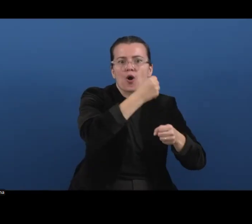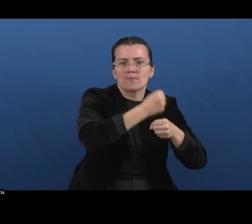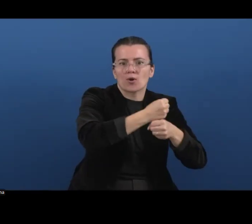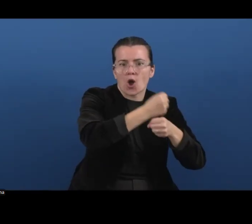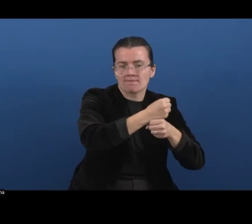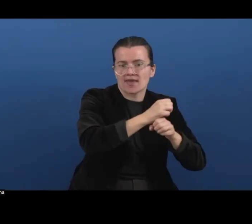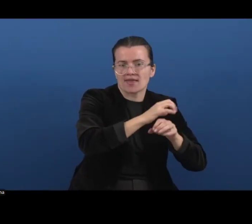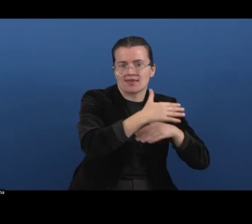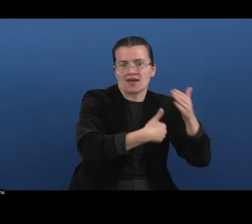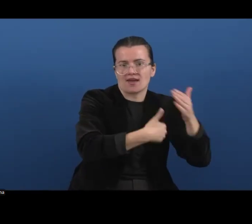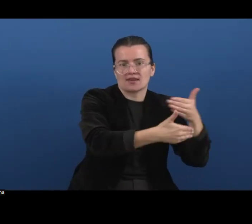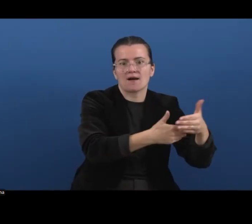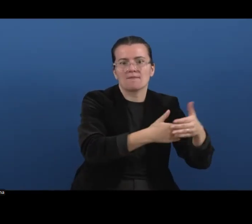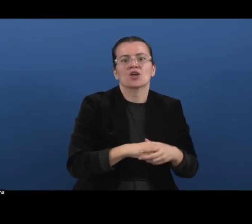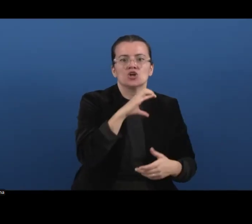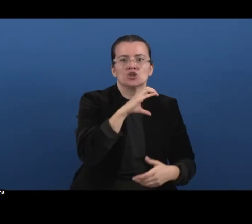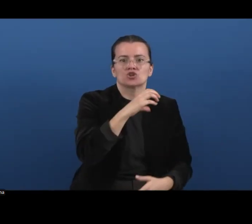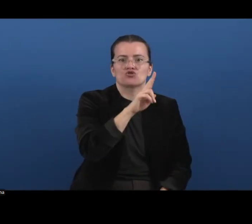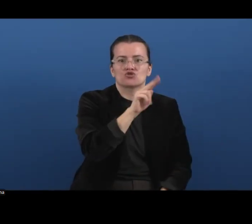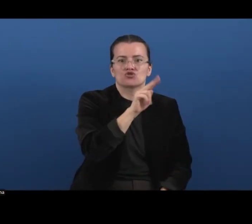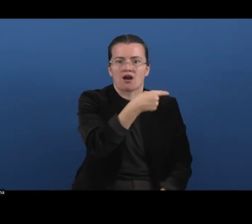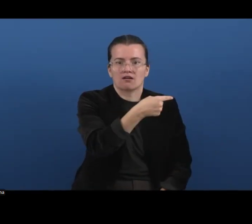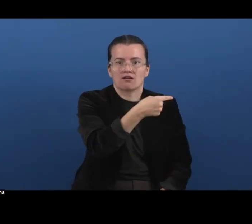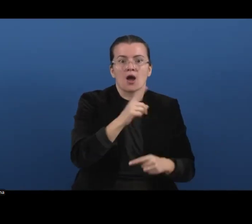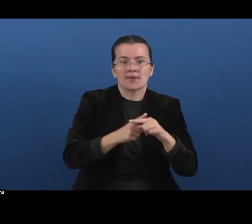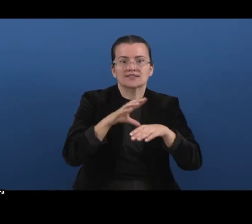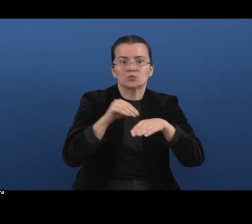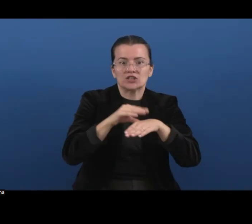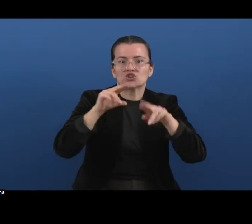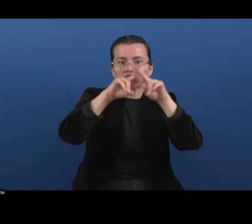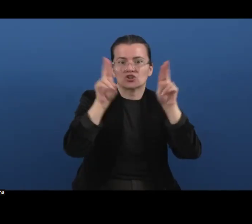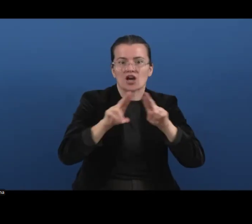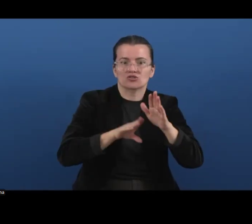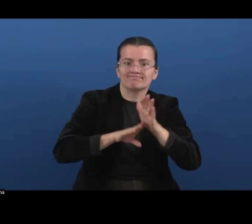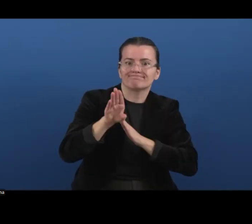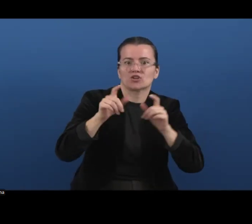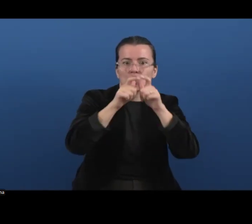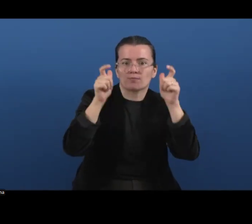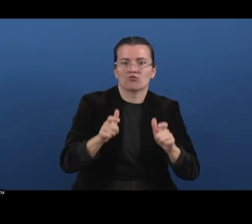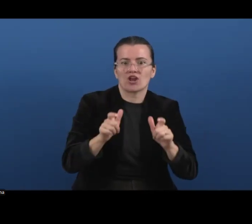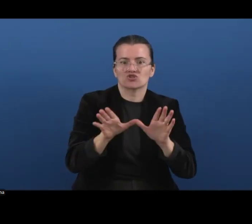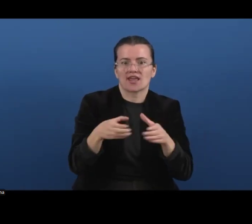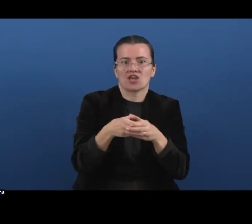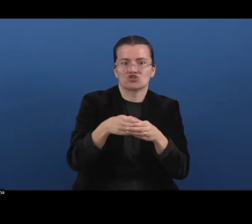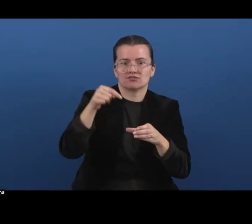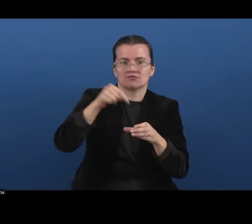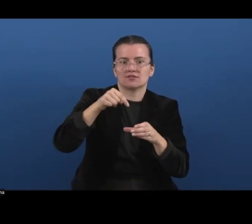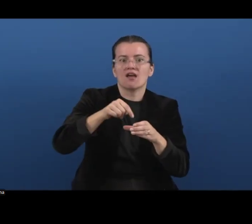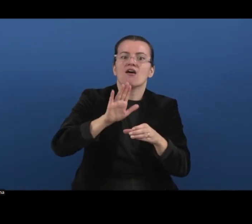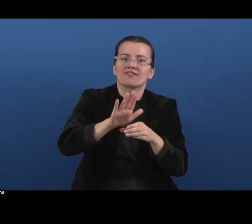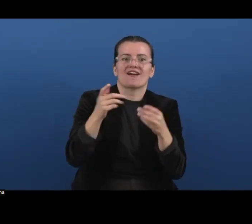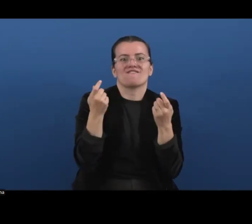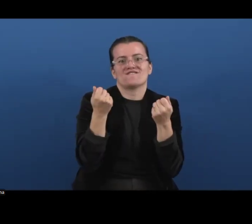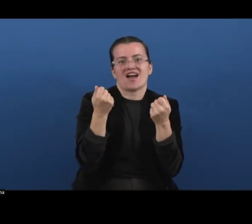disability employee resource groups. And last but definitely not least, all company representatives who took their time to share